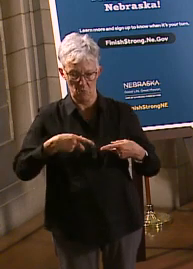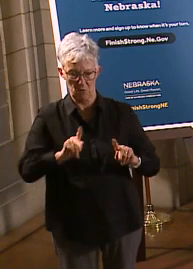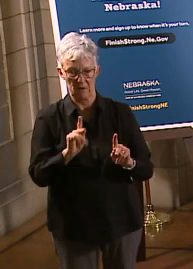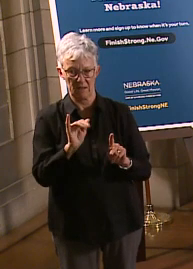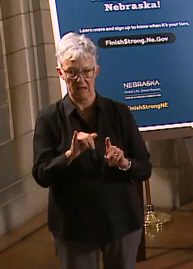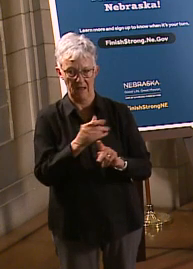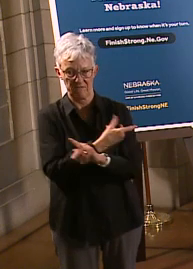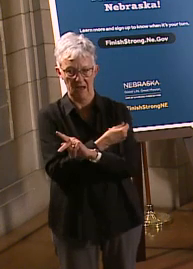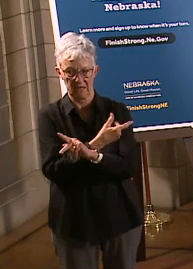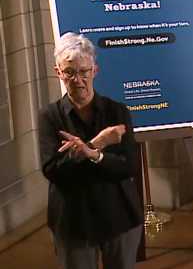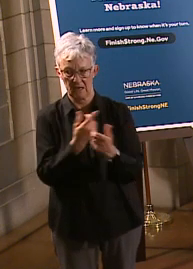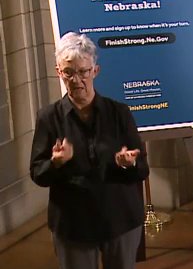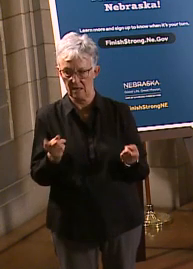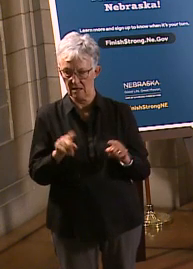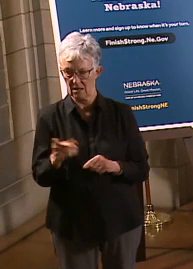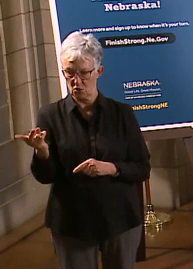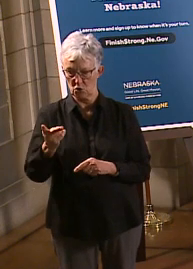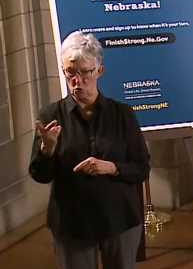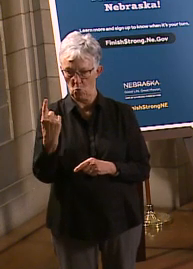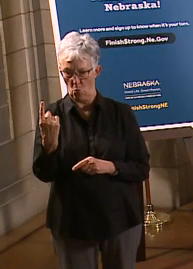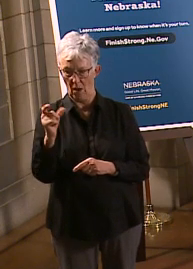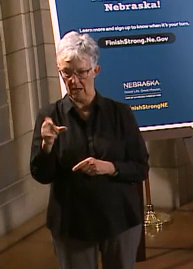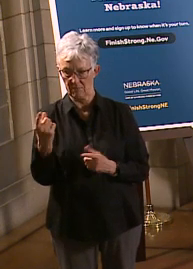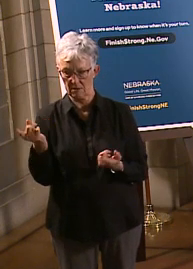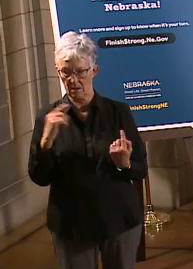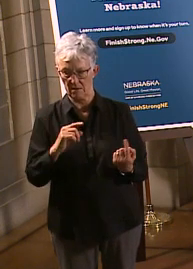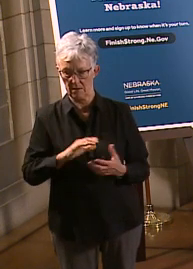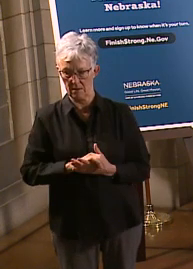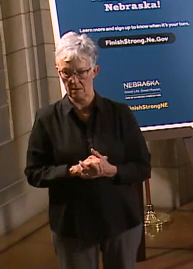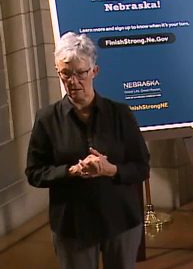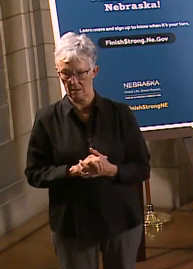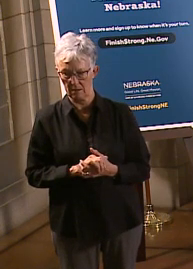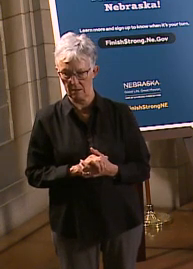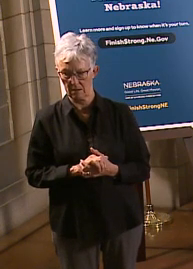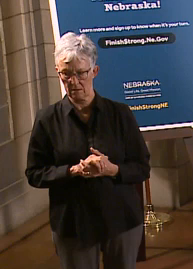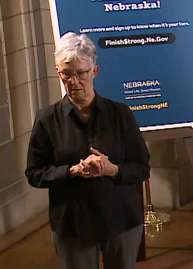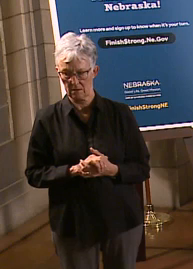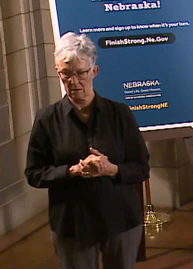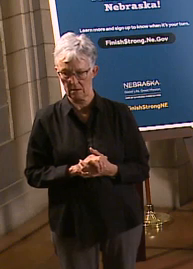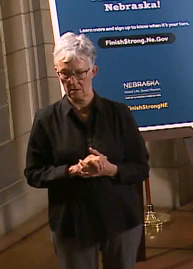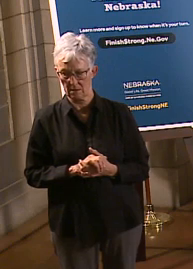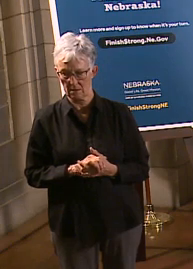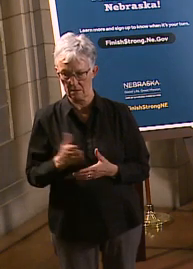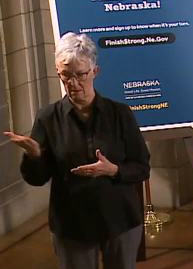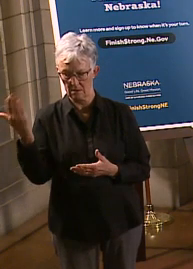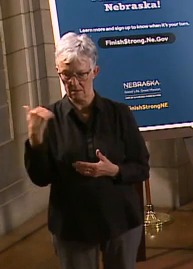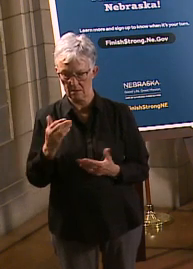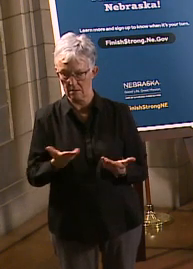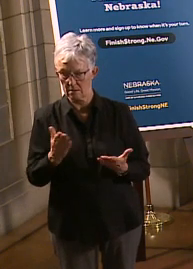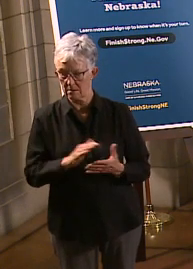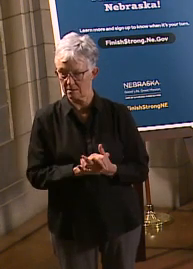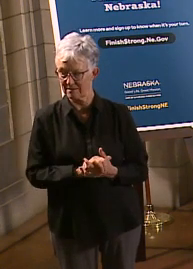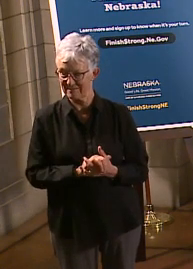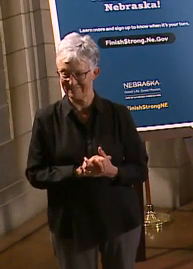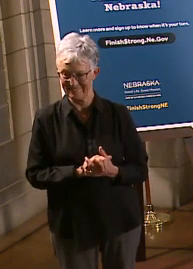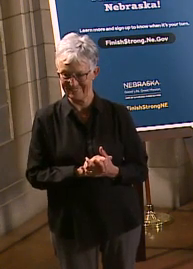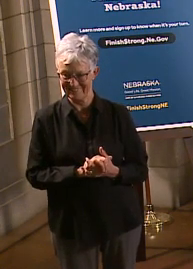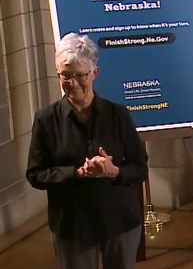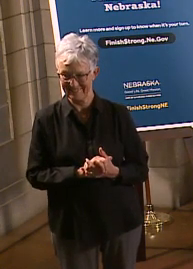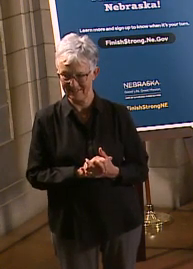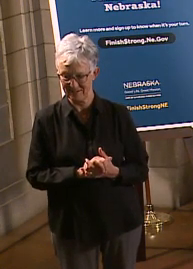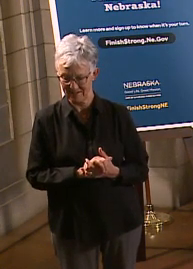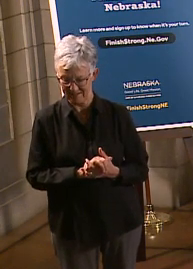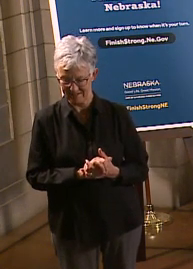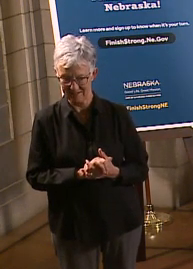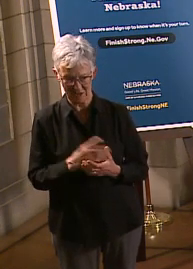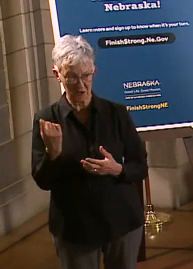happen? So either Heath or Stewart, one of you got to come up here. I can talk to that. Well, you got to come up here, though. Oh, okay. So why don't you come up here, you can